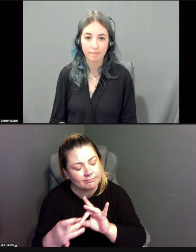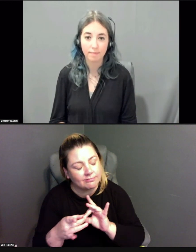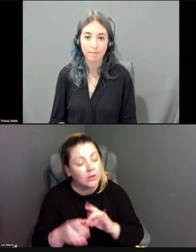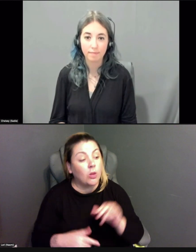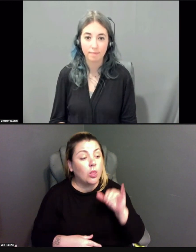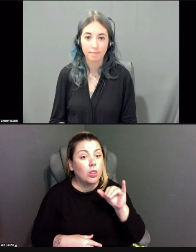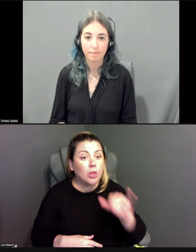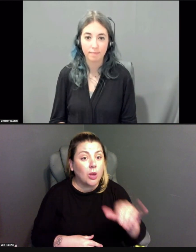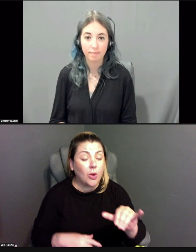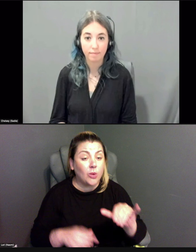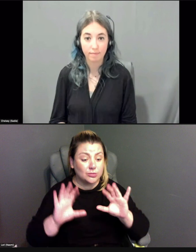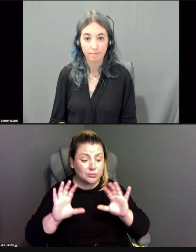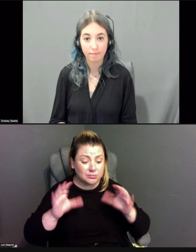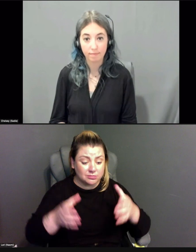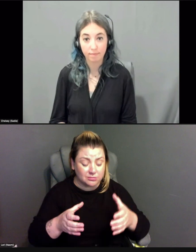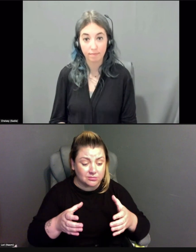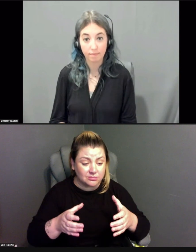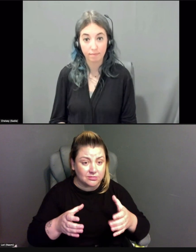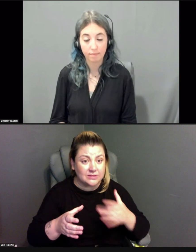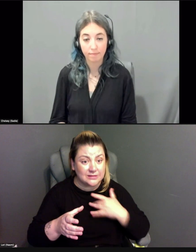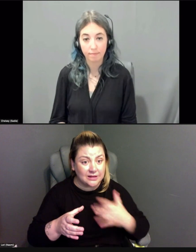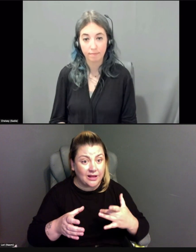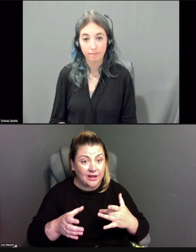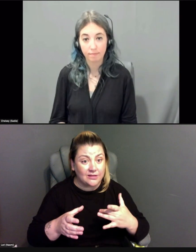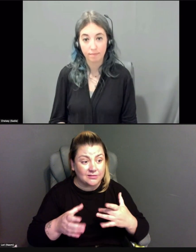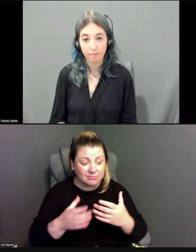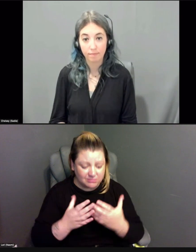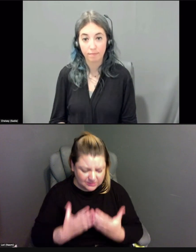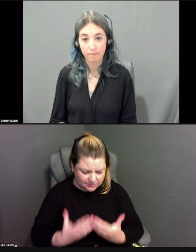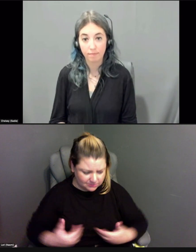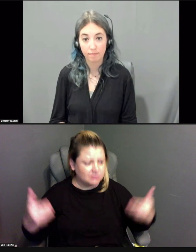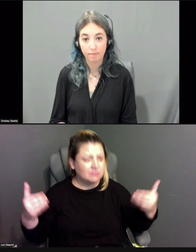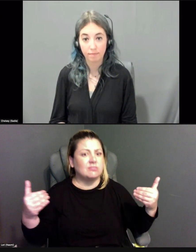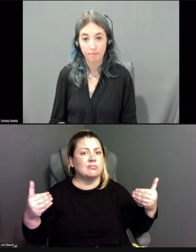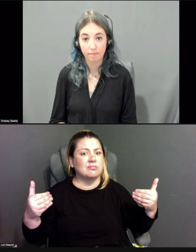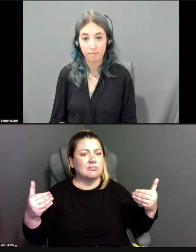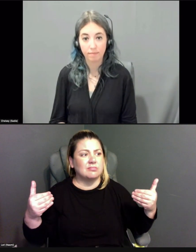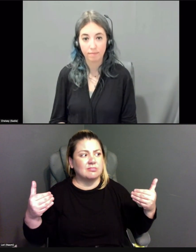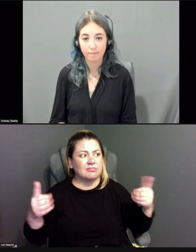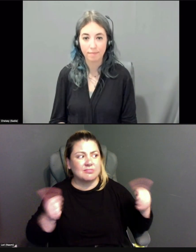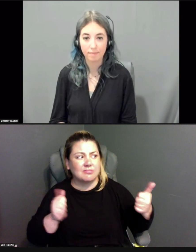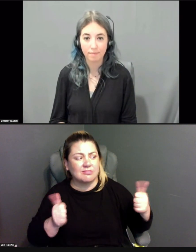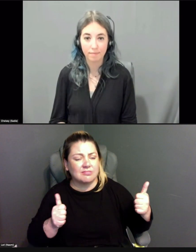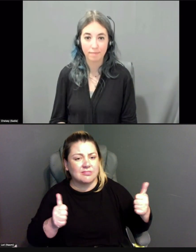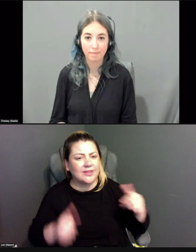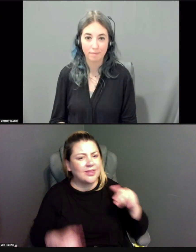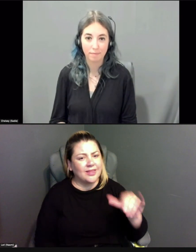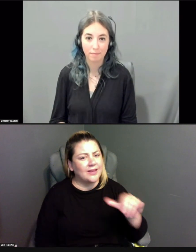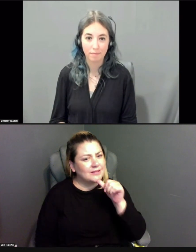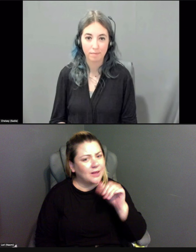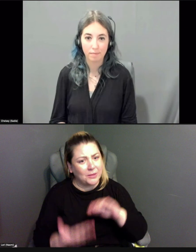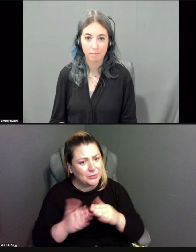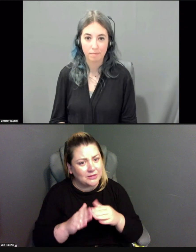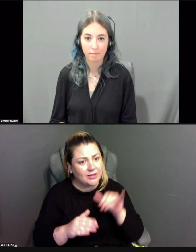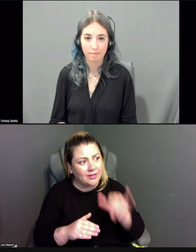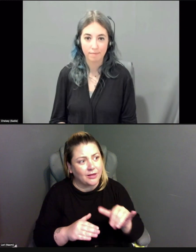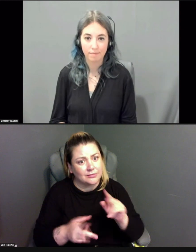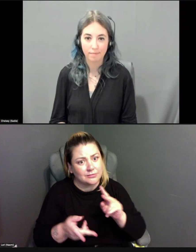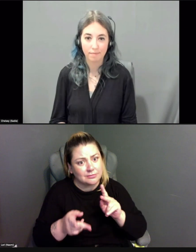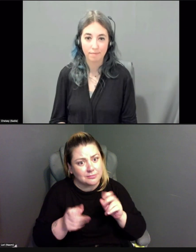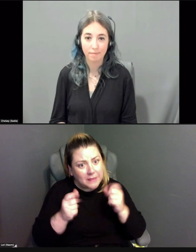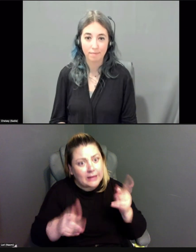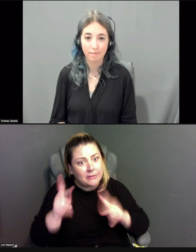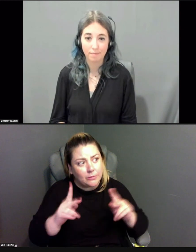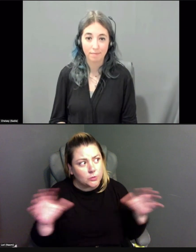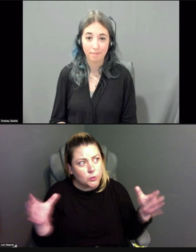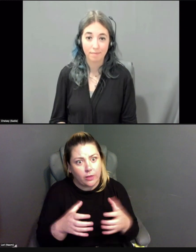primarily disconnect us from other people. So like, that's not community. That's just a bunch of people in the same place. Yep. Just